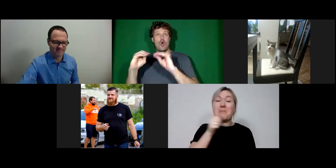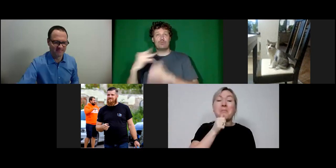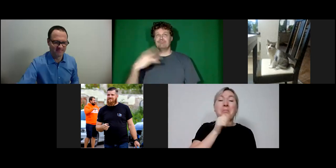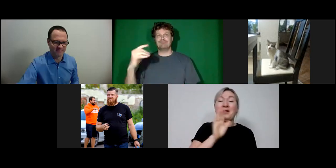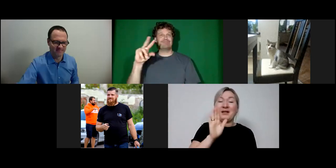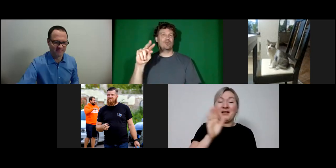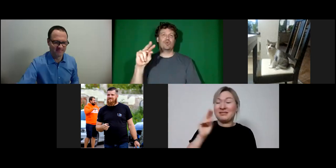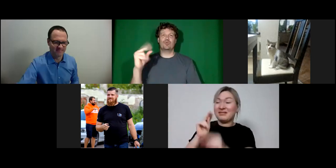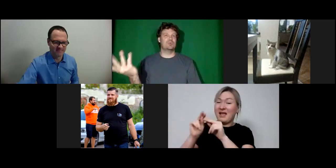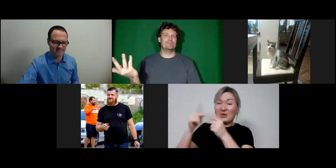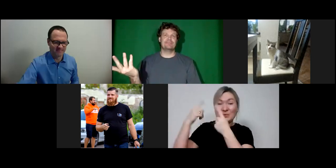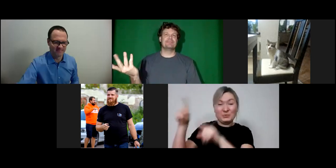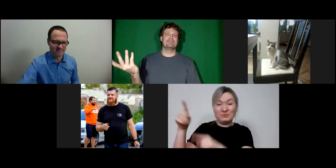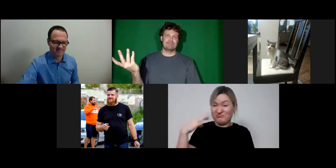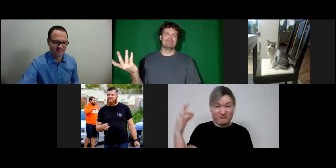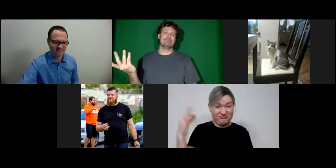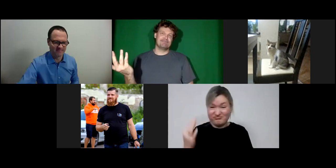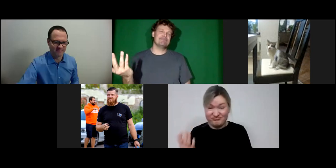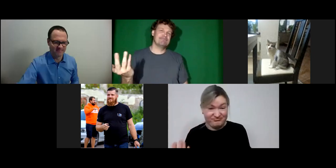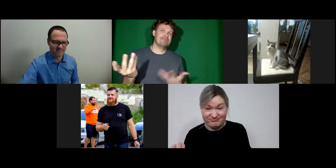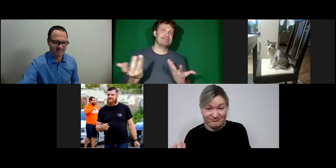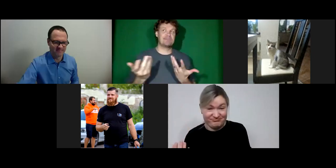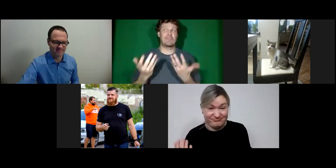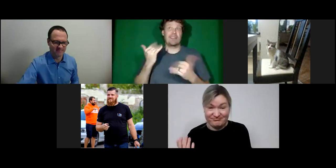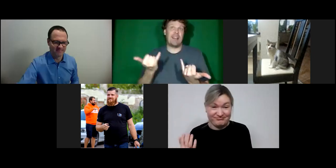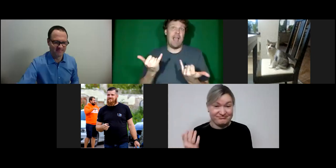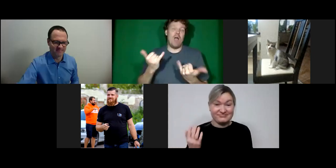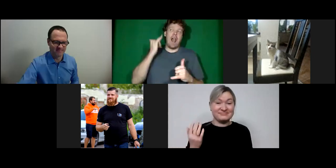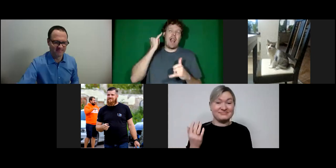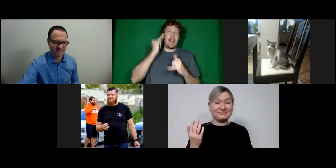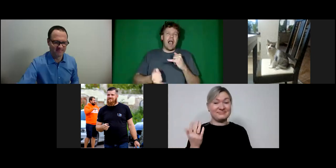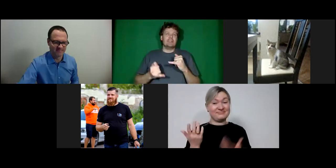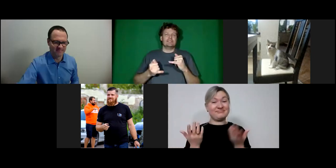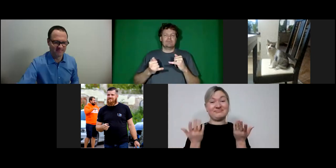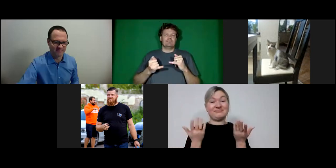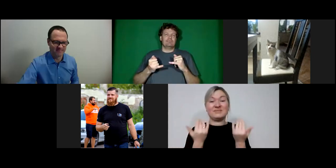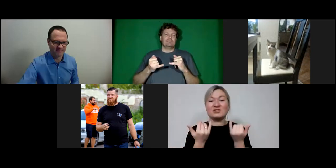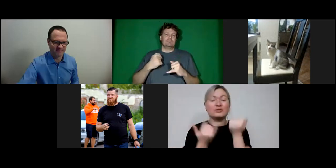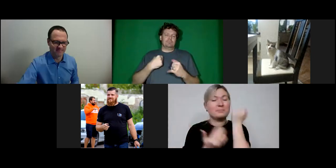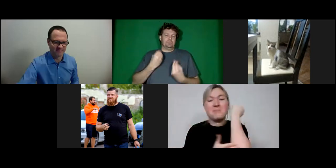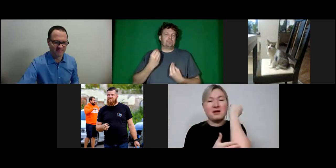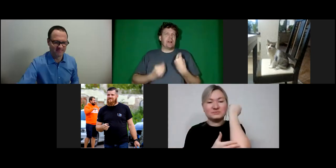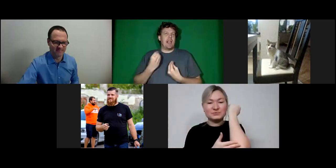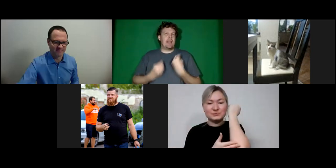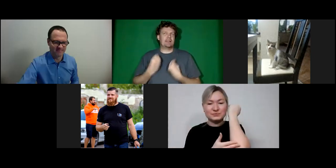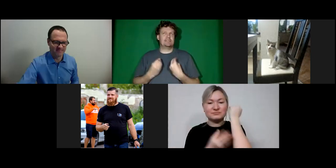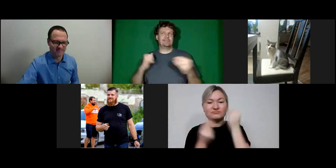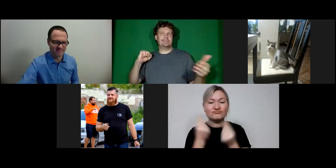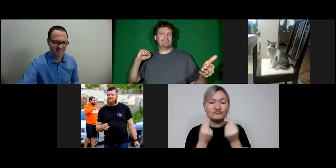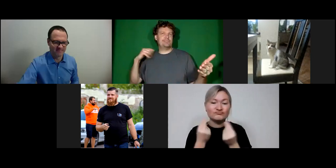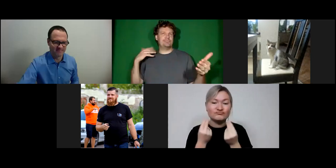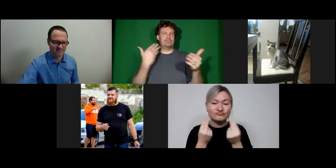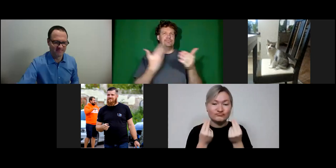that very first coach. If I was never selected that first time, I would have never had the future opportunities that I had been